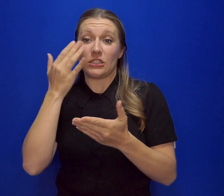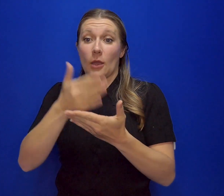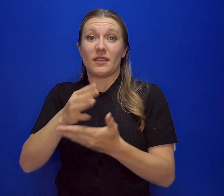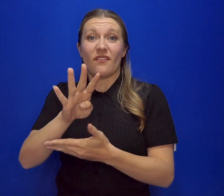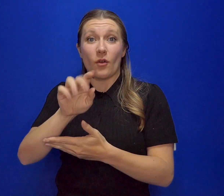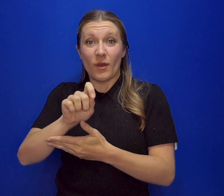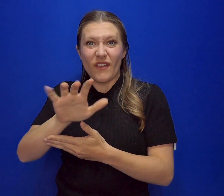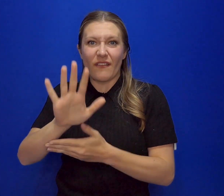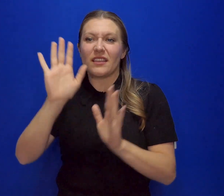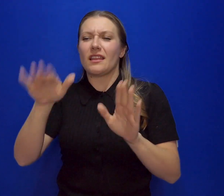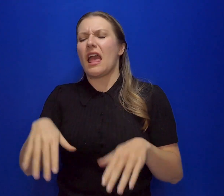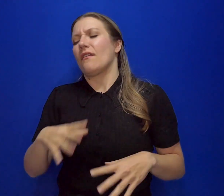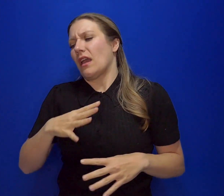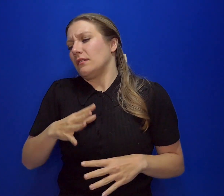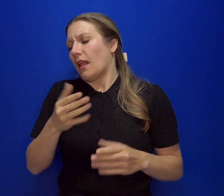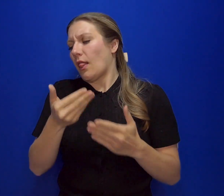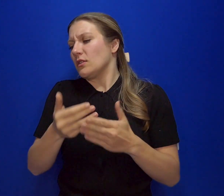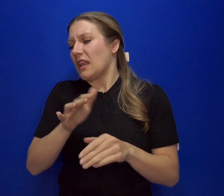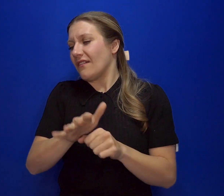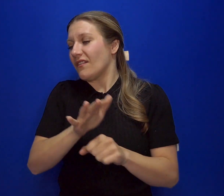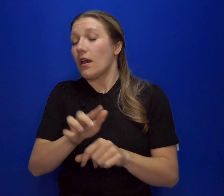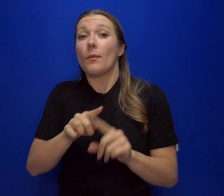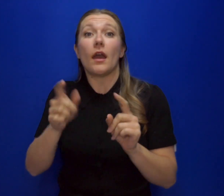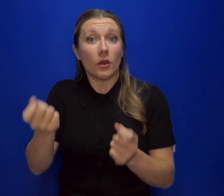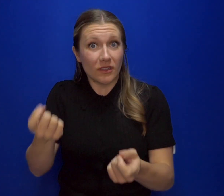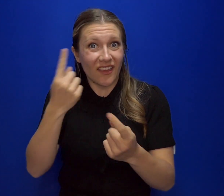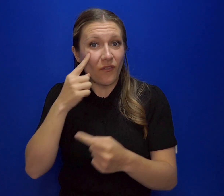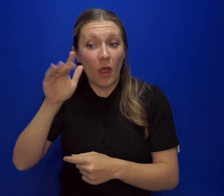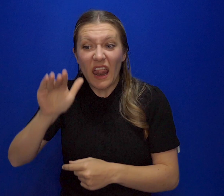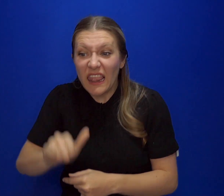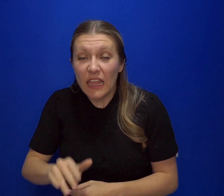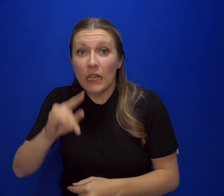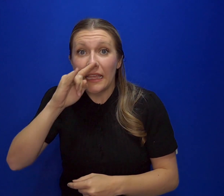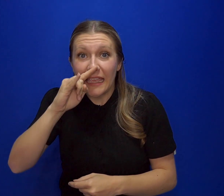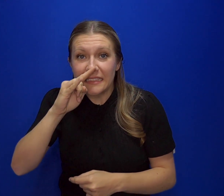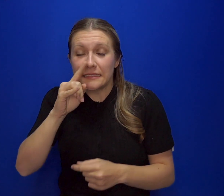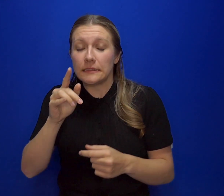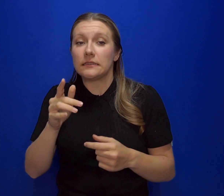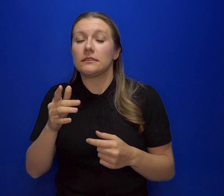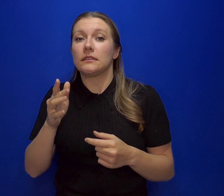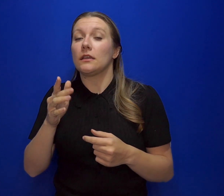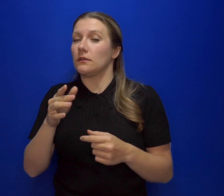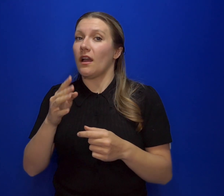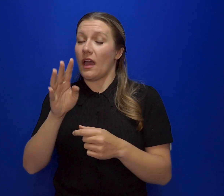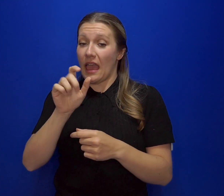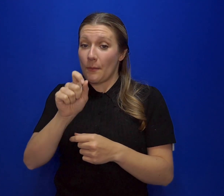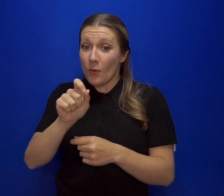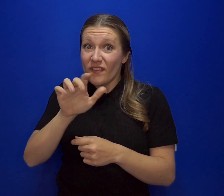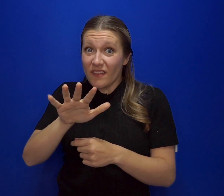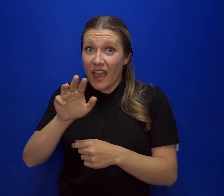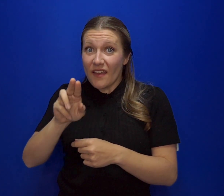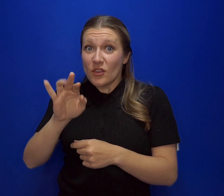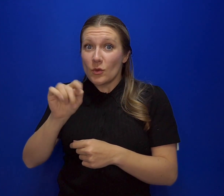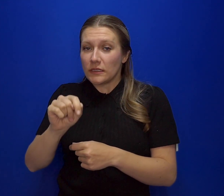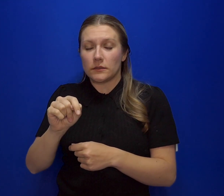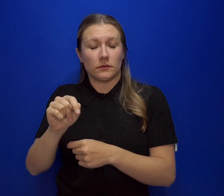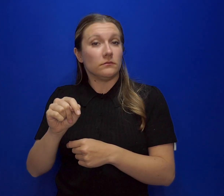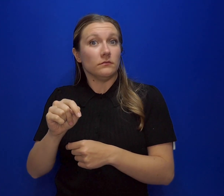it's close enough. Now for little kids, a half a unit's a big deal. Actually, a woman made a point in an earlier statement that I never brought up. She